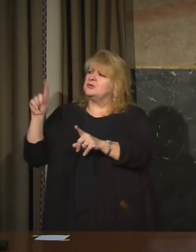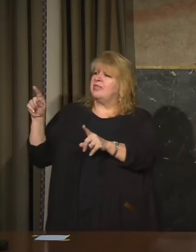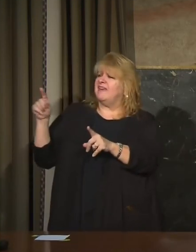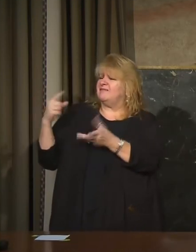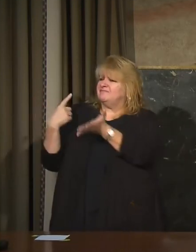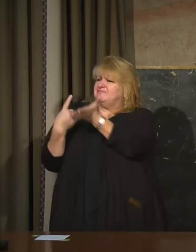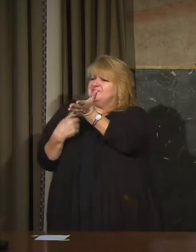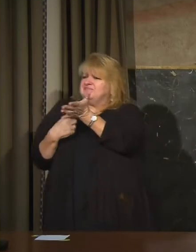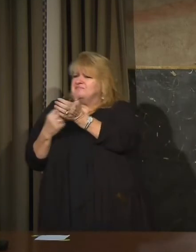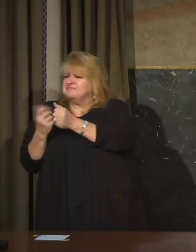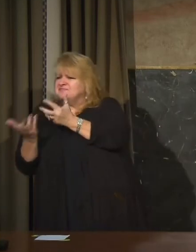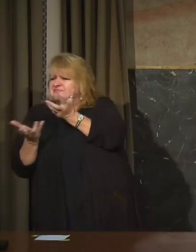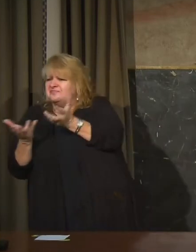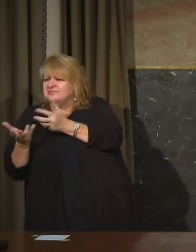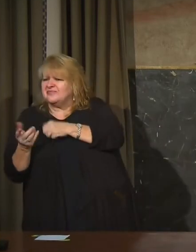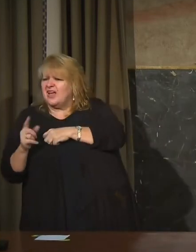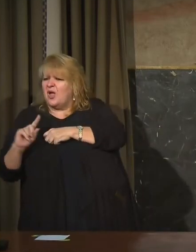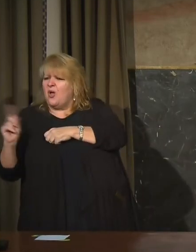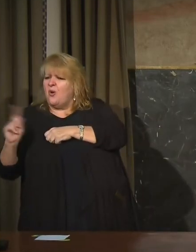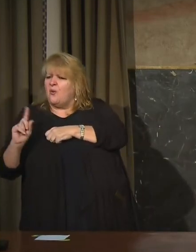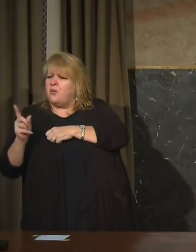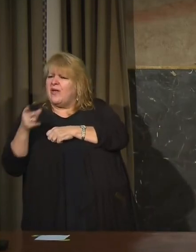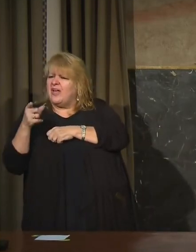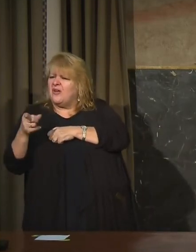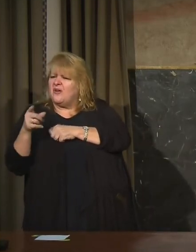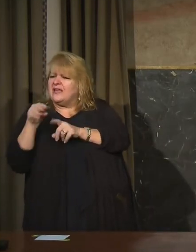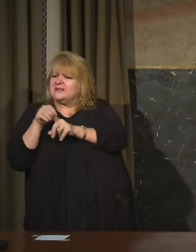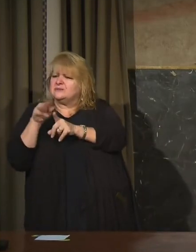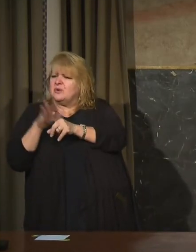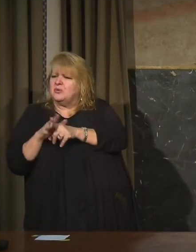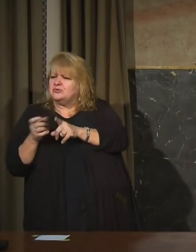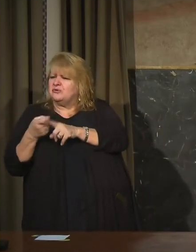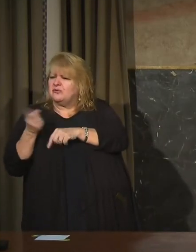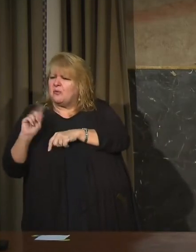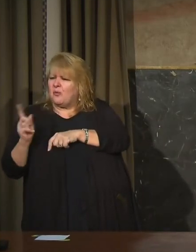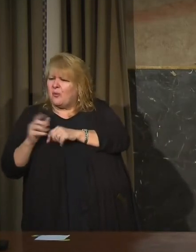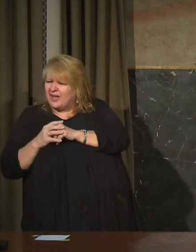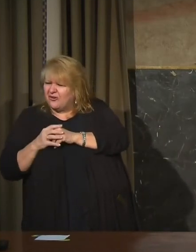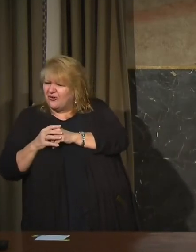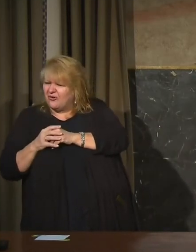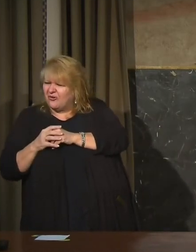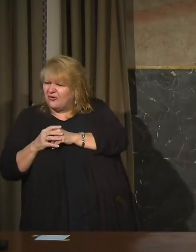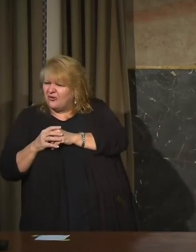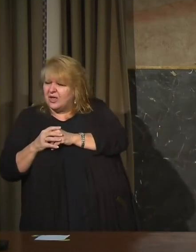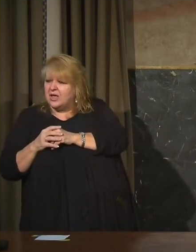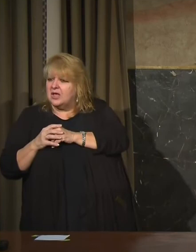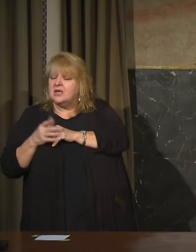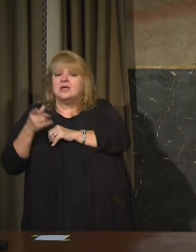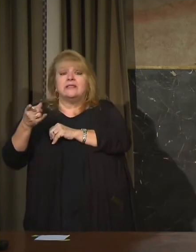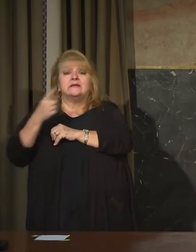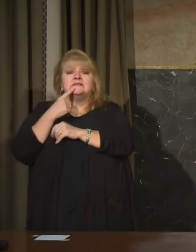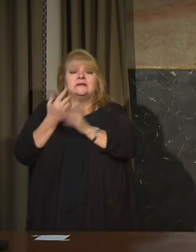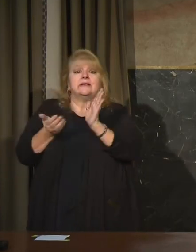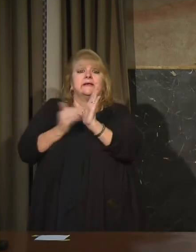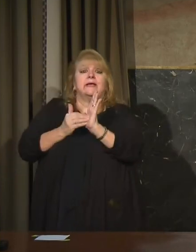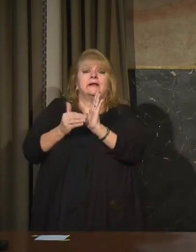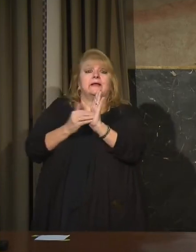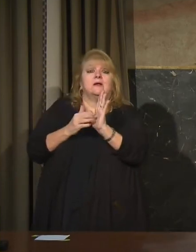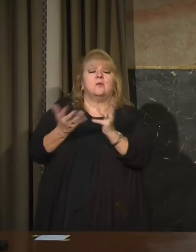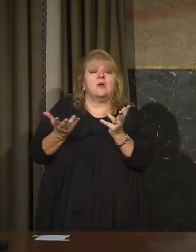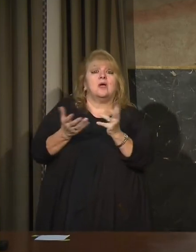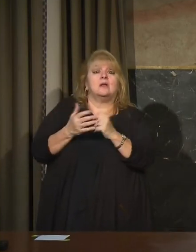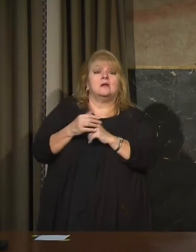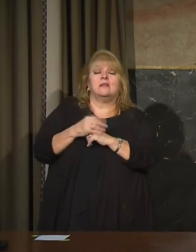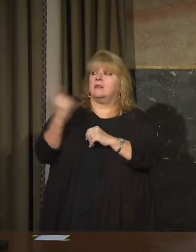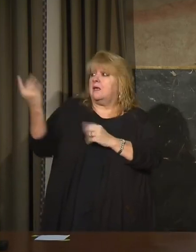try to figure out where are you being exposed to the virus. And what they said over and over to me on the phone this